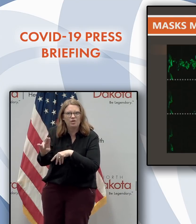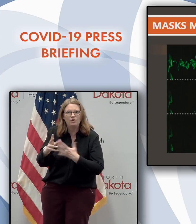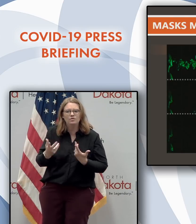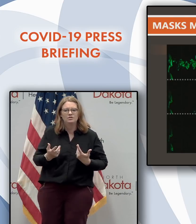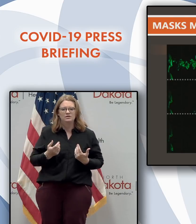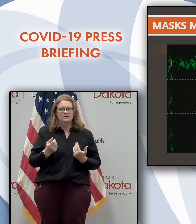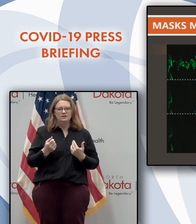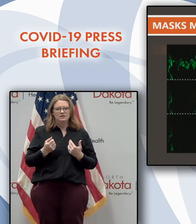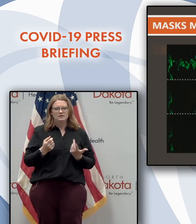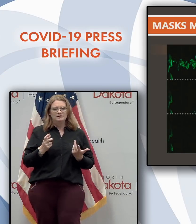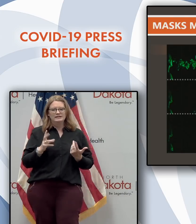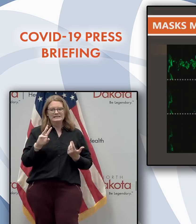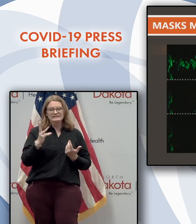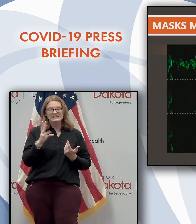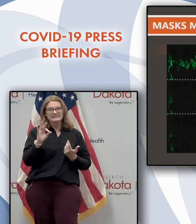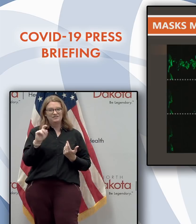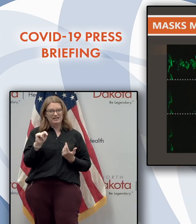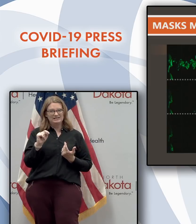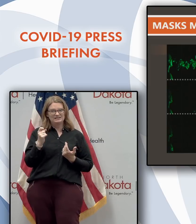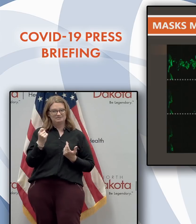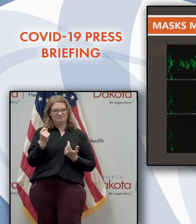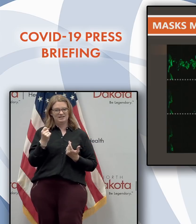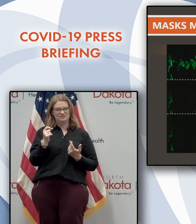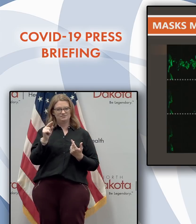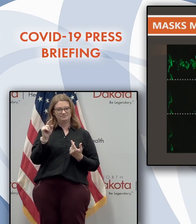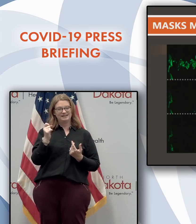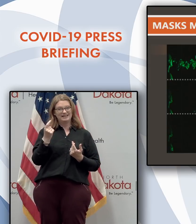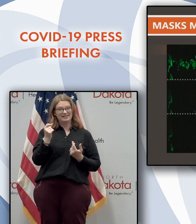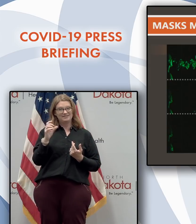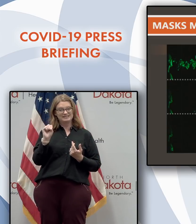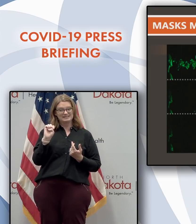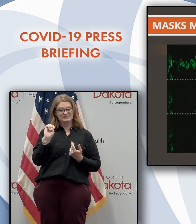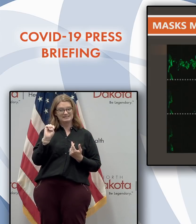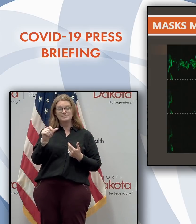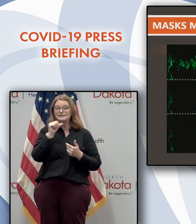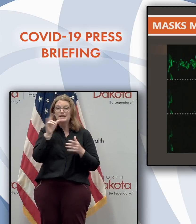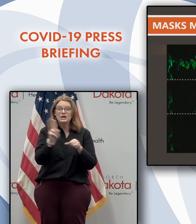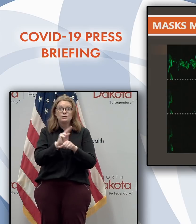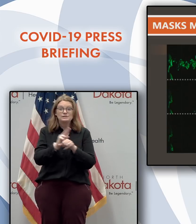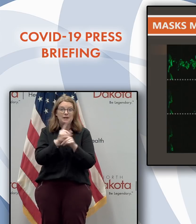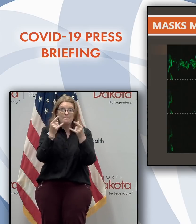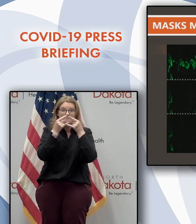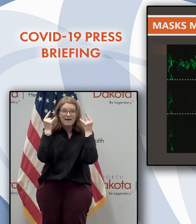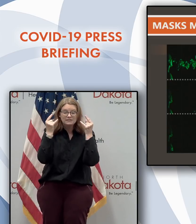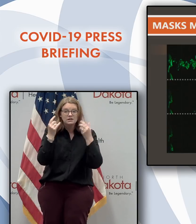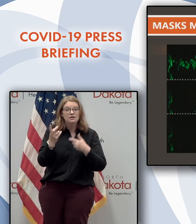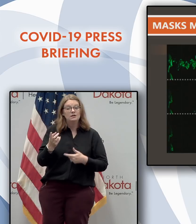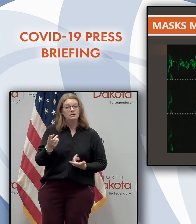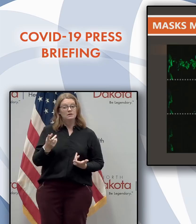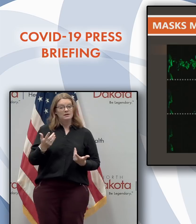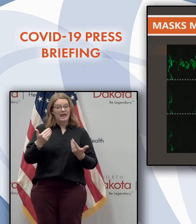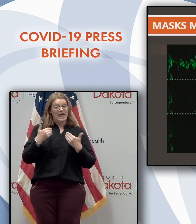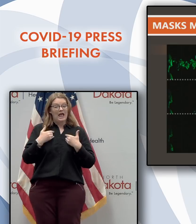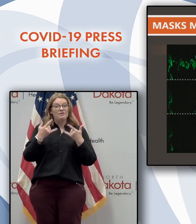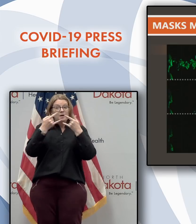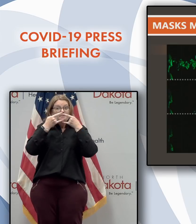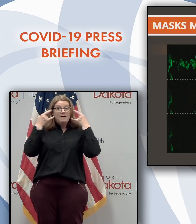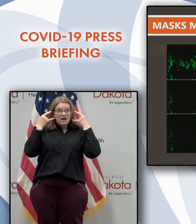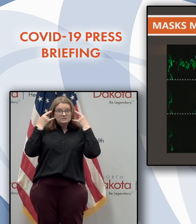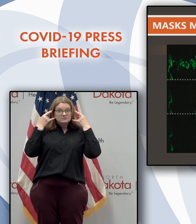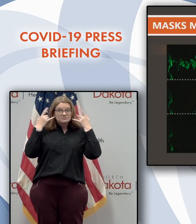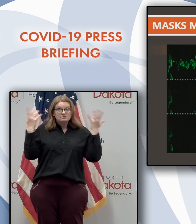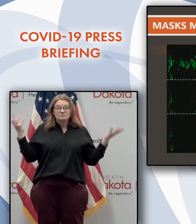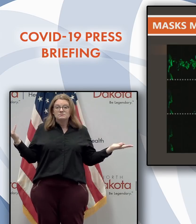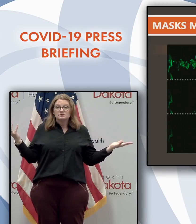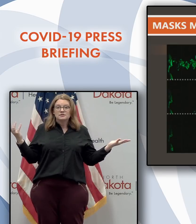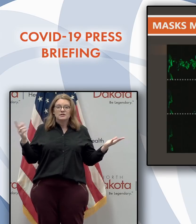53 seconds, we say 6 feet, but this is all when someone not wearing a mask. How about if you're wearing a mask? What happens? Because again, you can